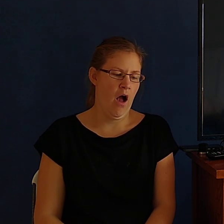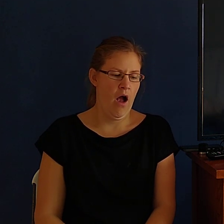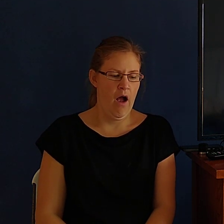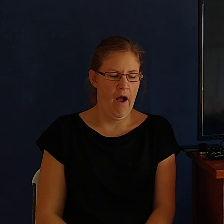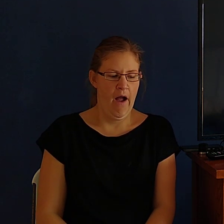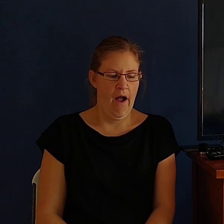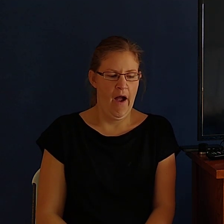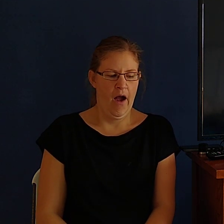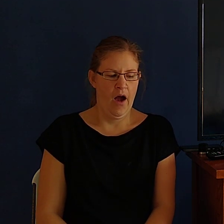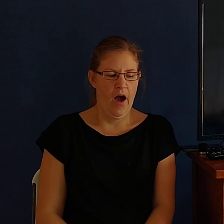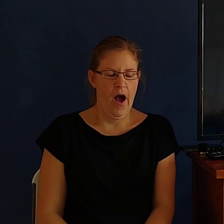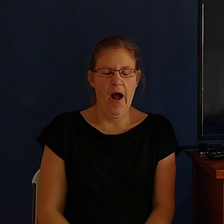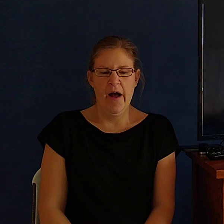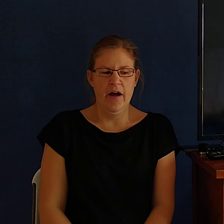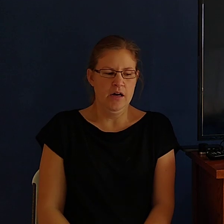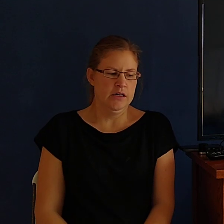All right. So this node